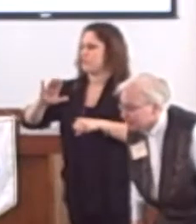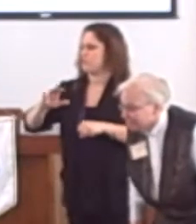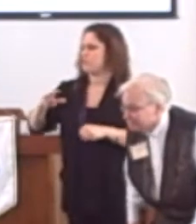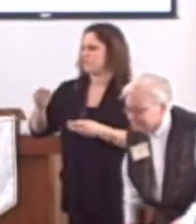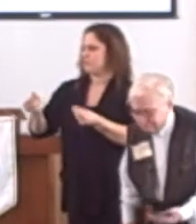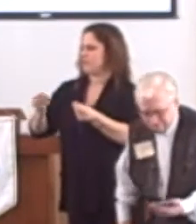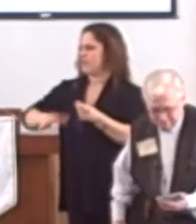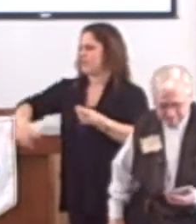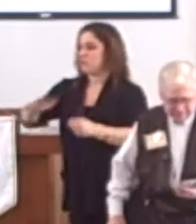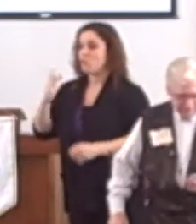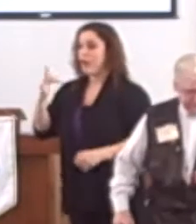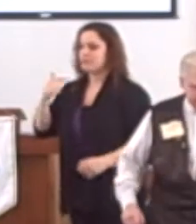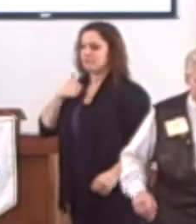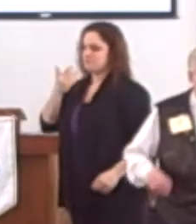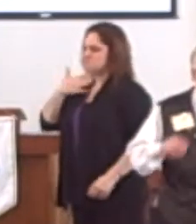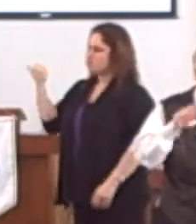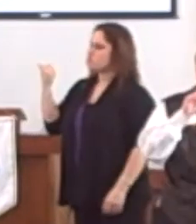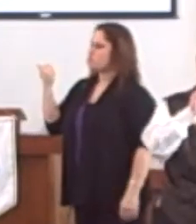better,